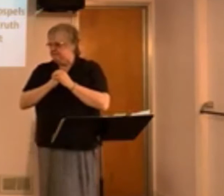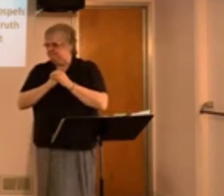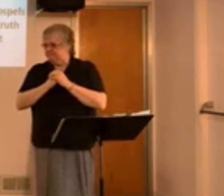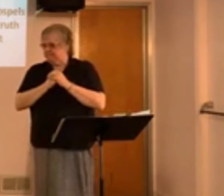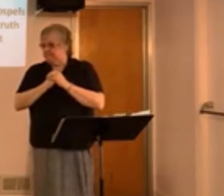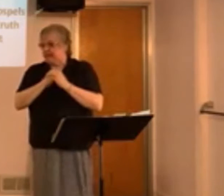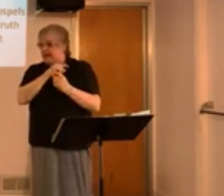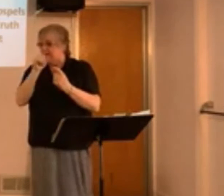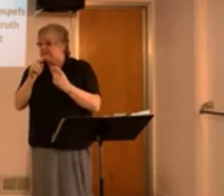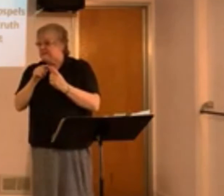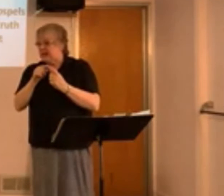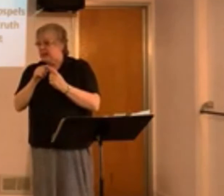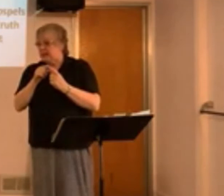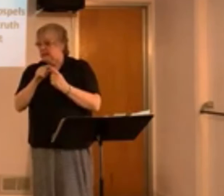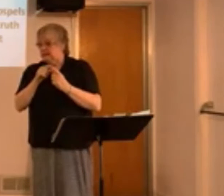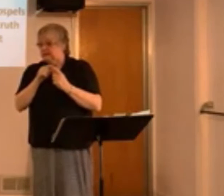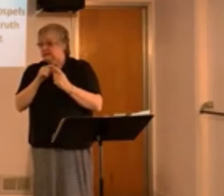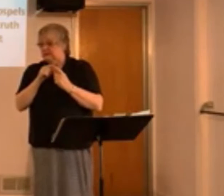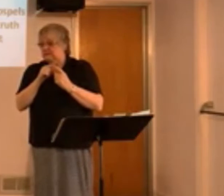Until